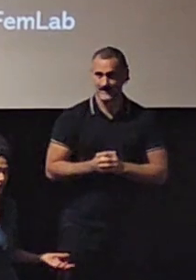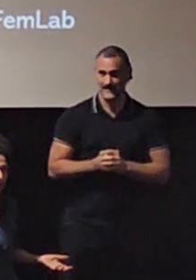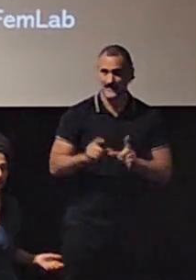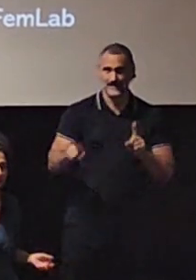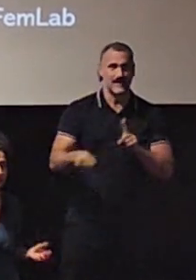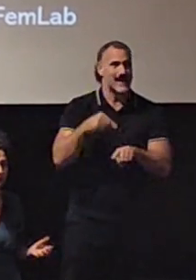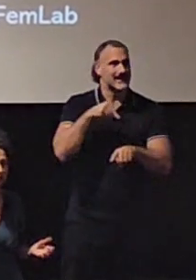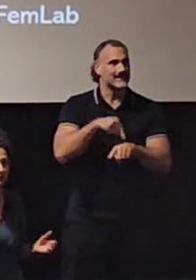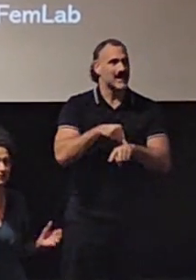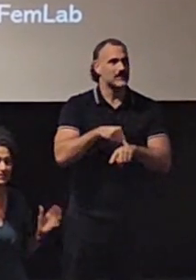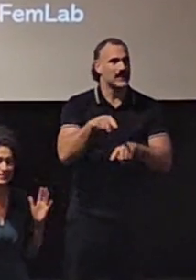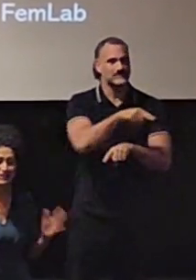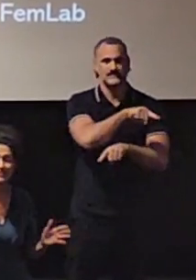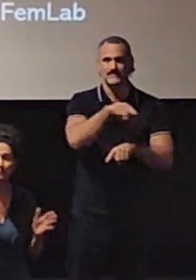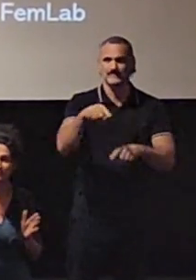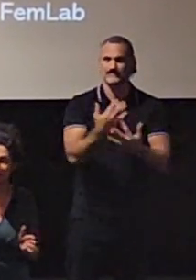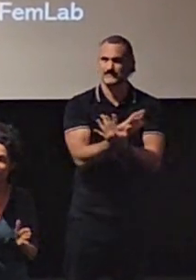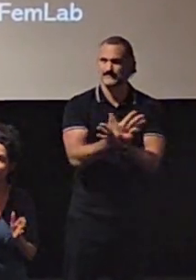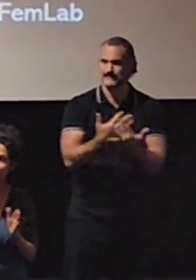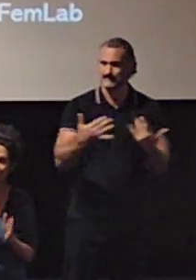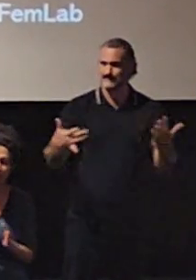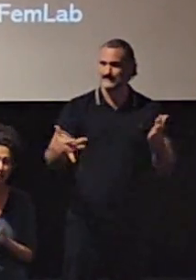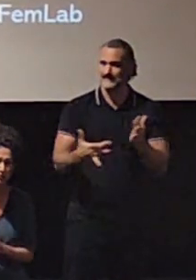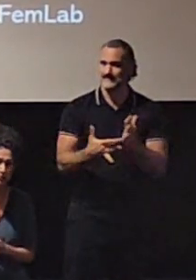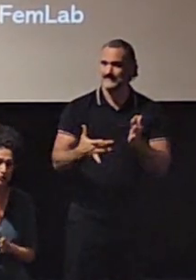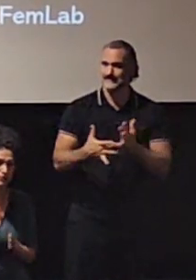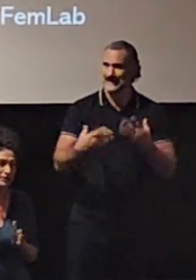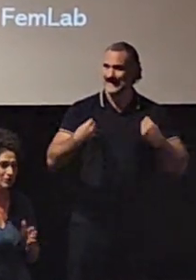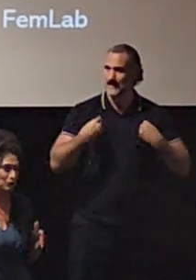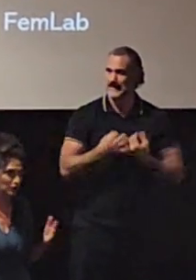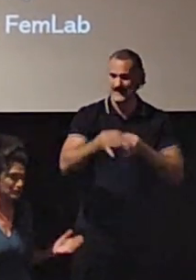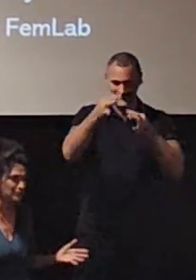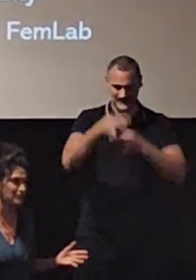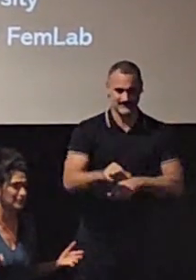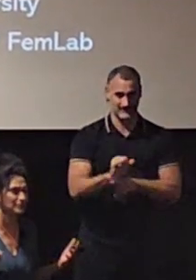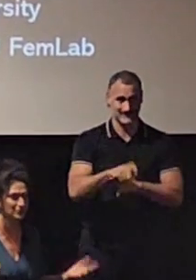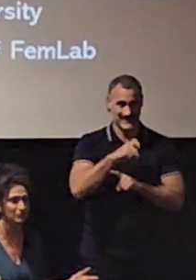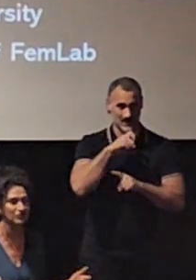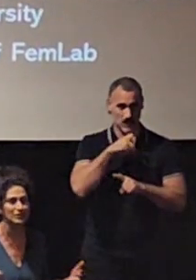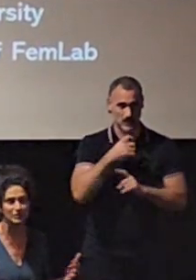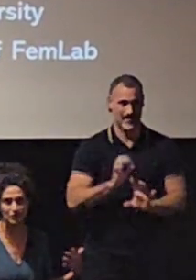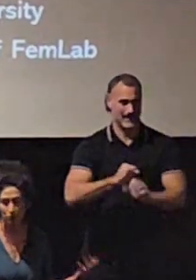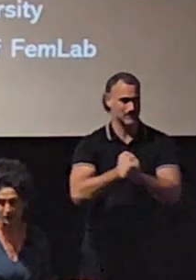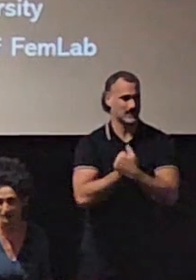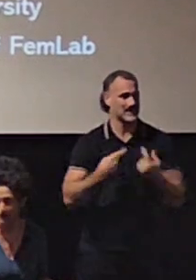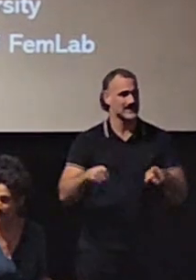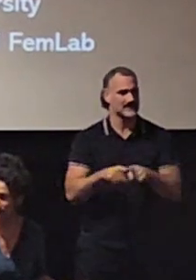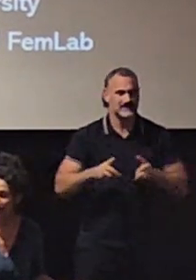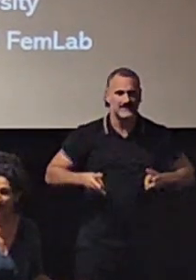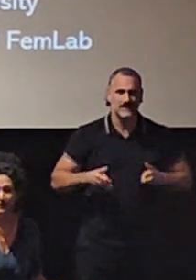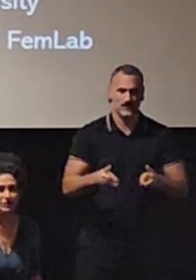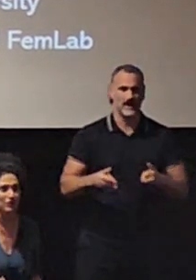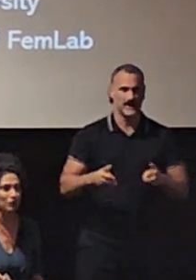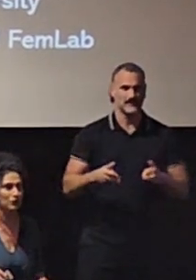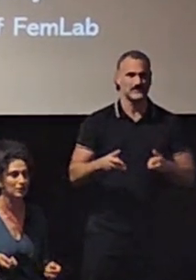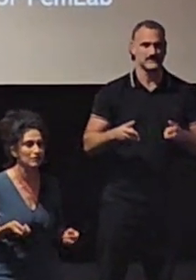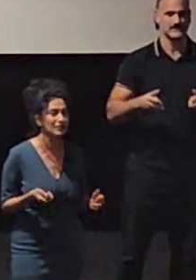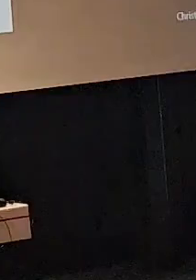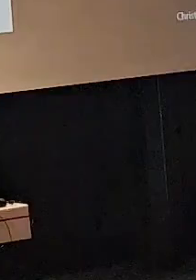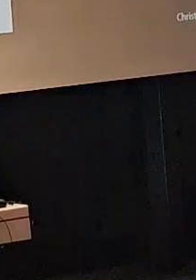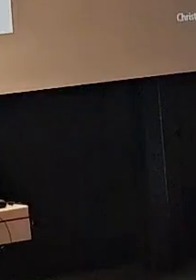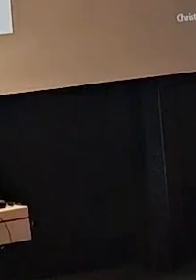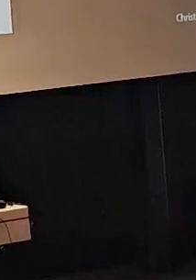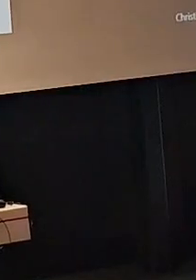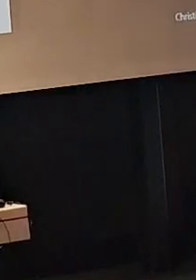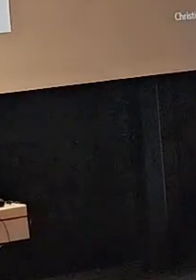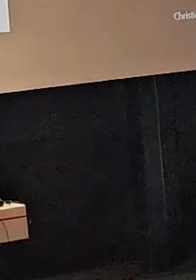not a coincidence because 90% of young people in the world today live in the global south,